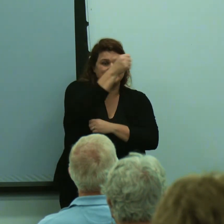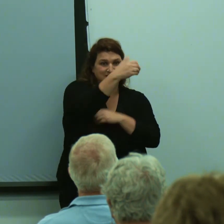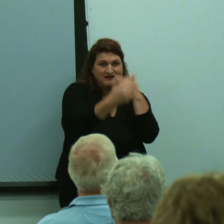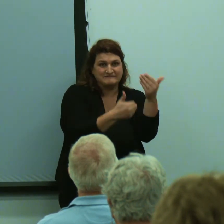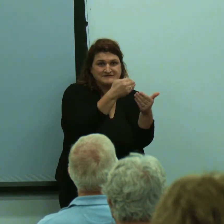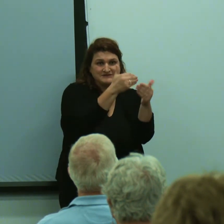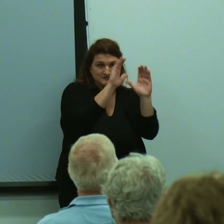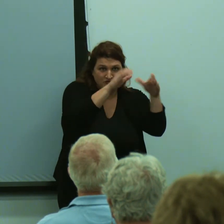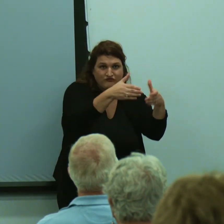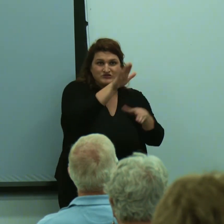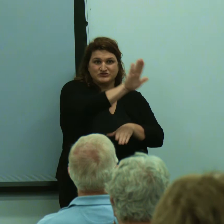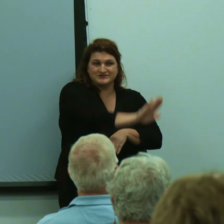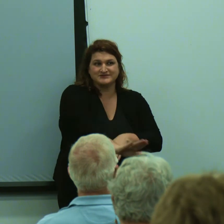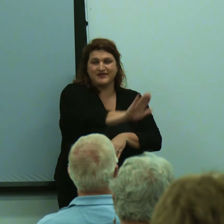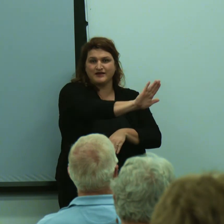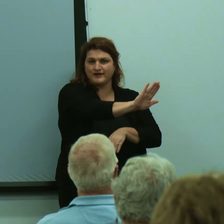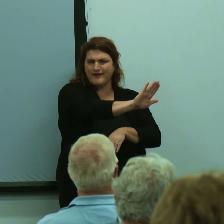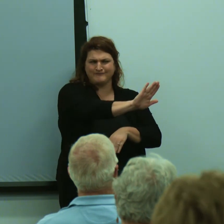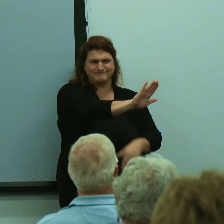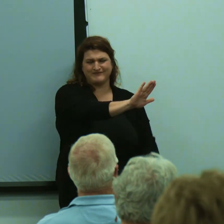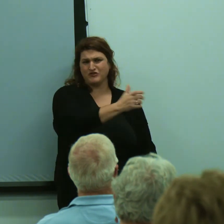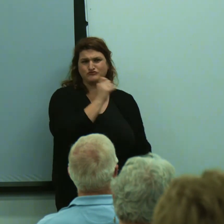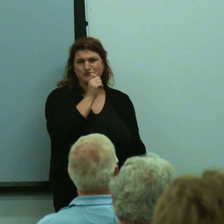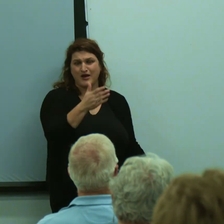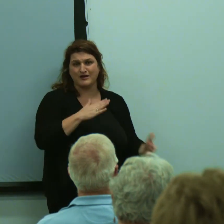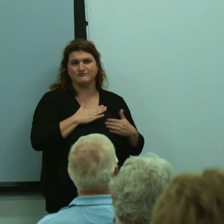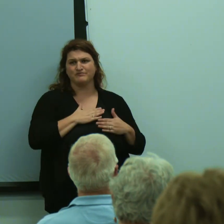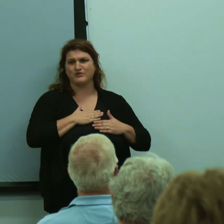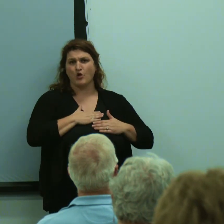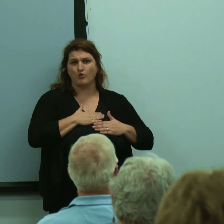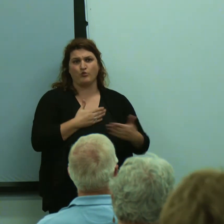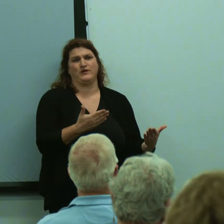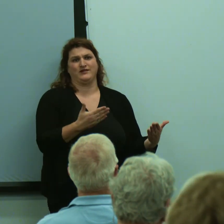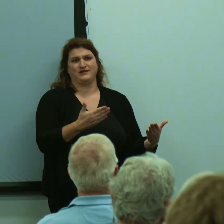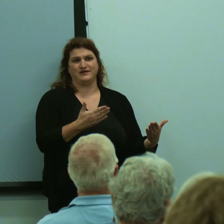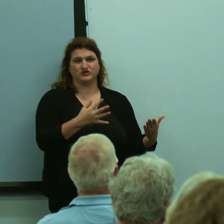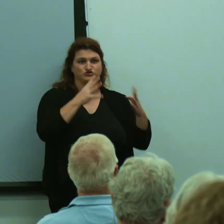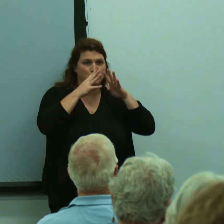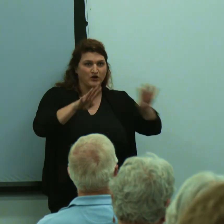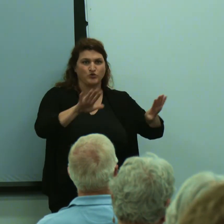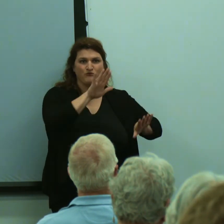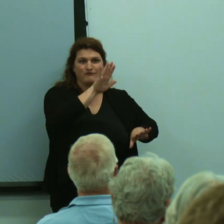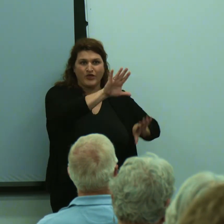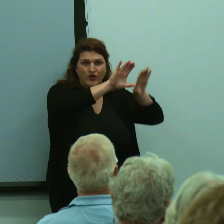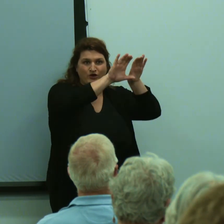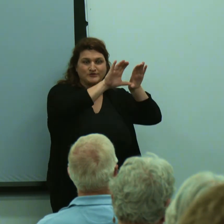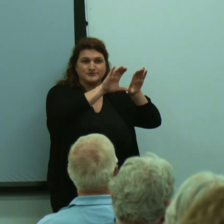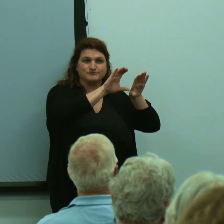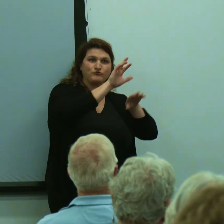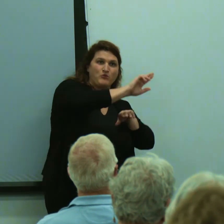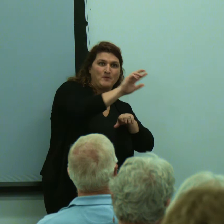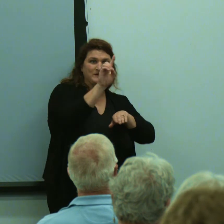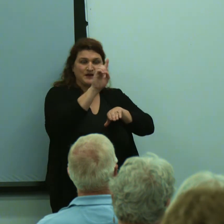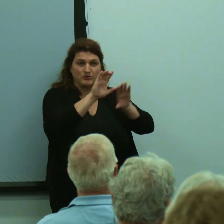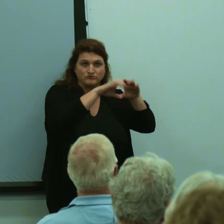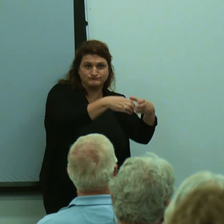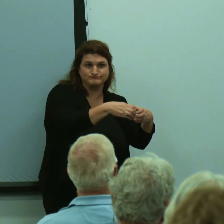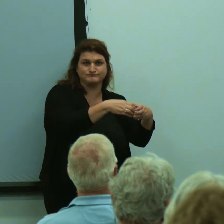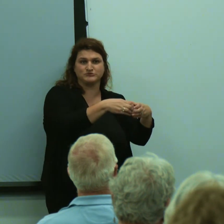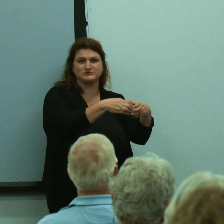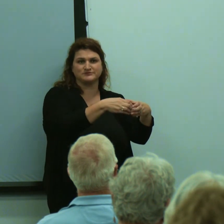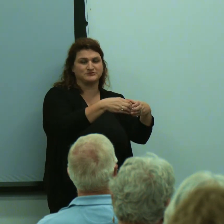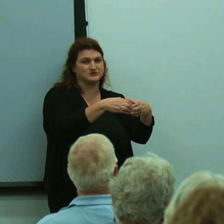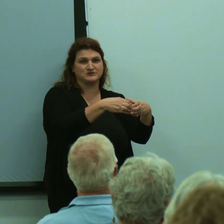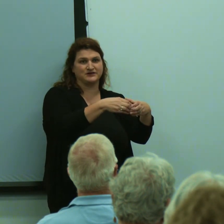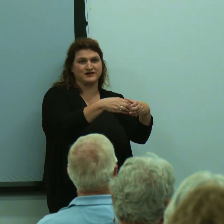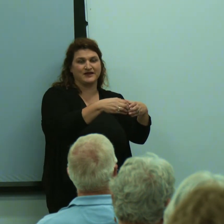legislators, is seemingly unwilling to put aside partisan concerns as directed by the people's vote. She